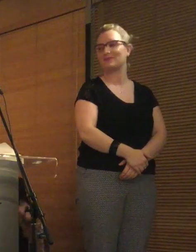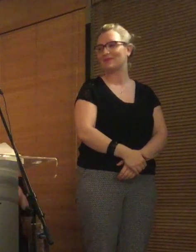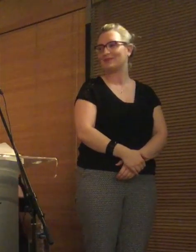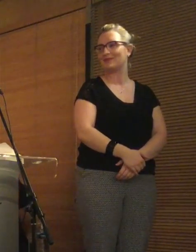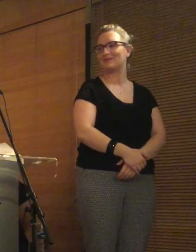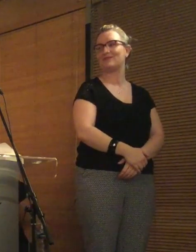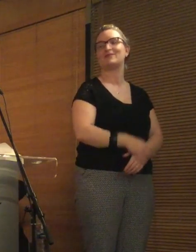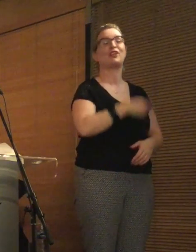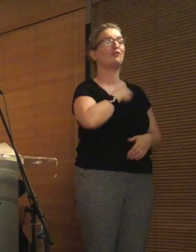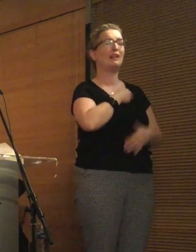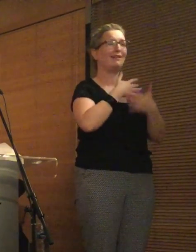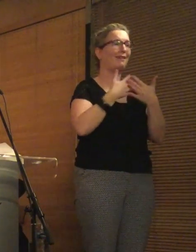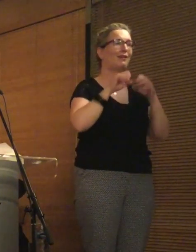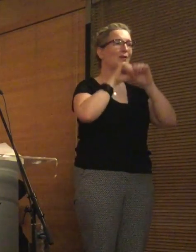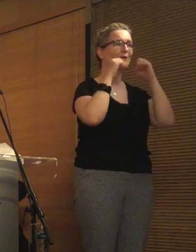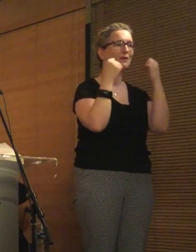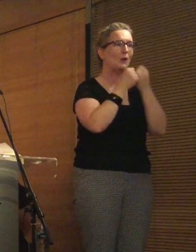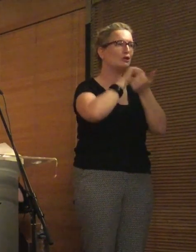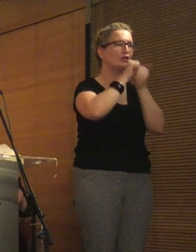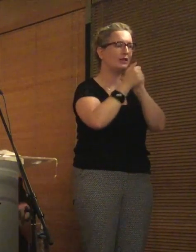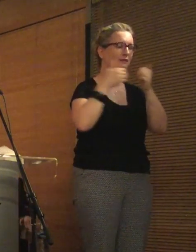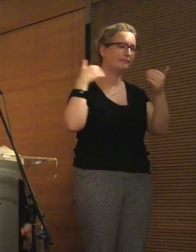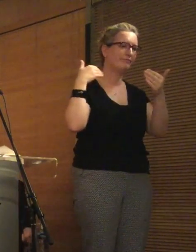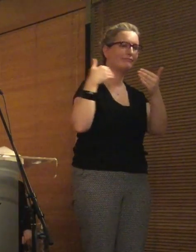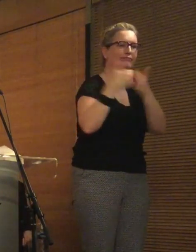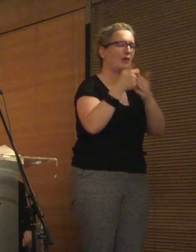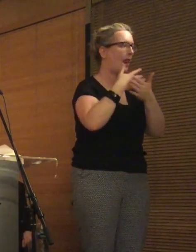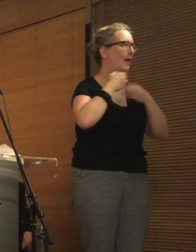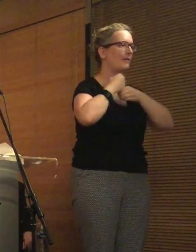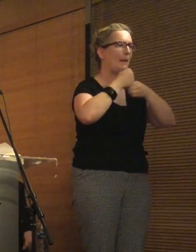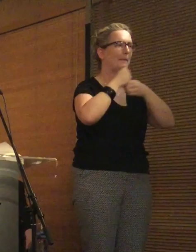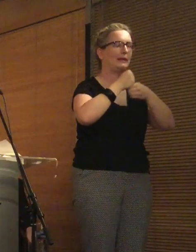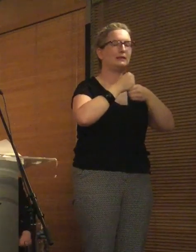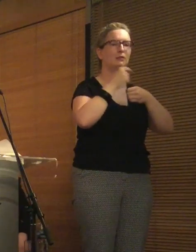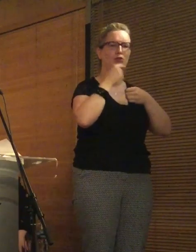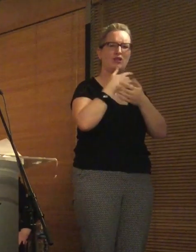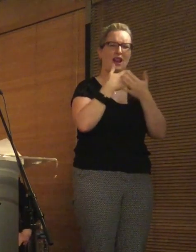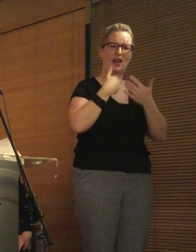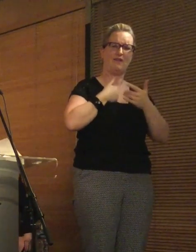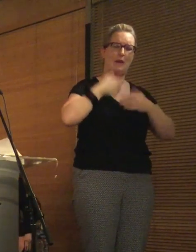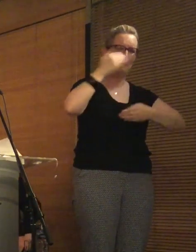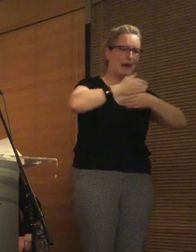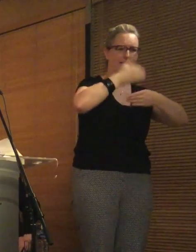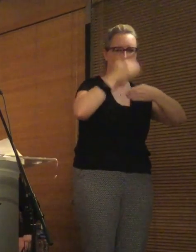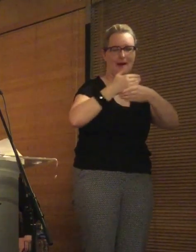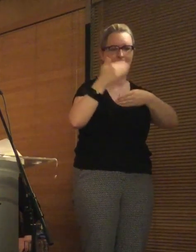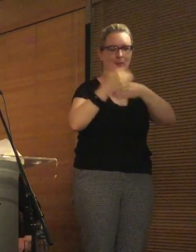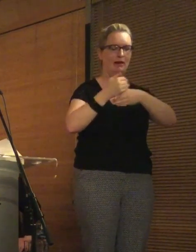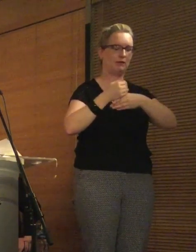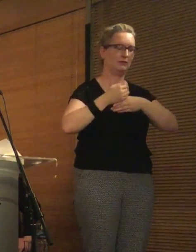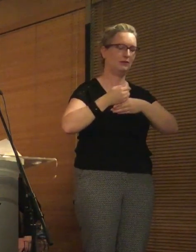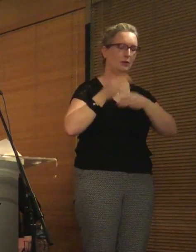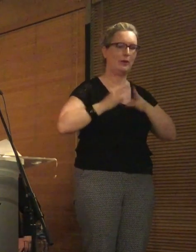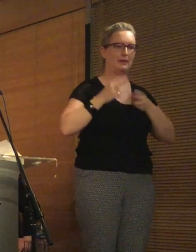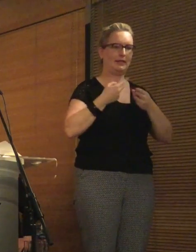brings to mind all the social change campaigns and that awful prejudice and barriers had to be